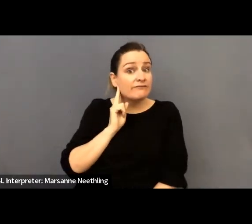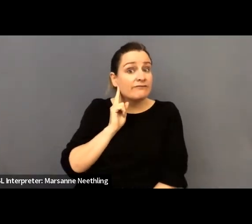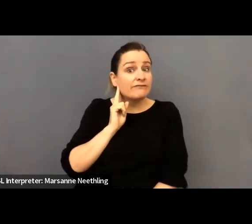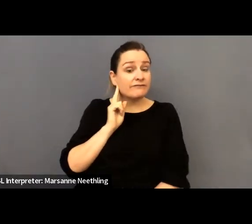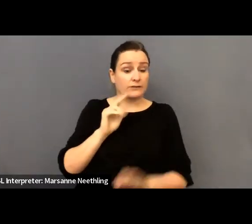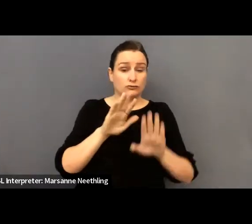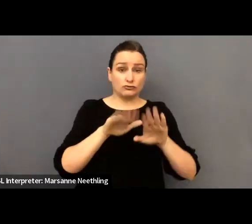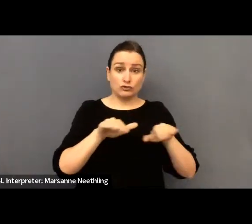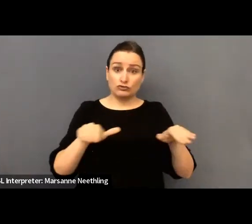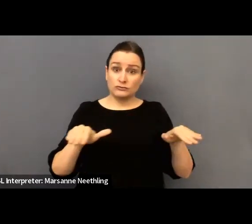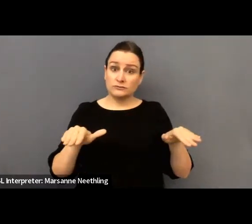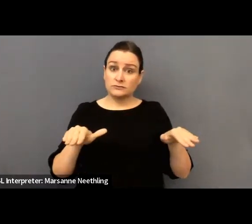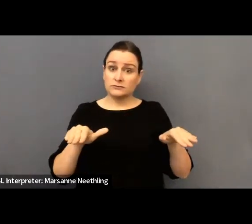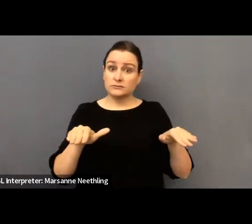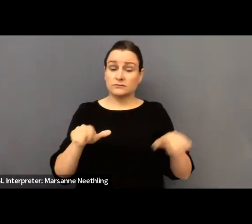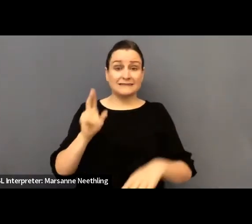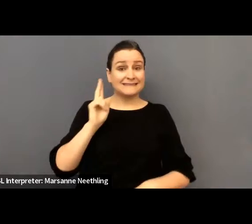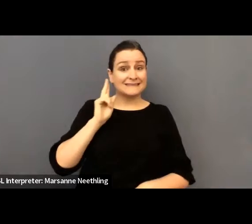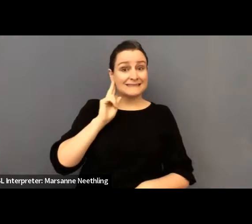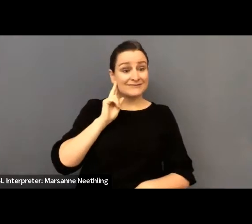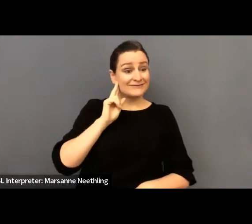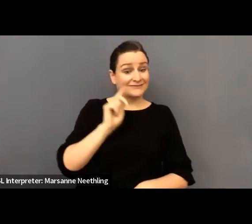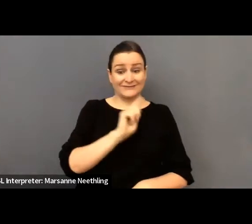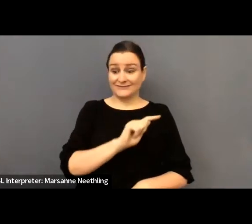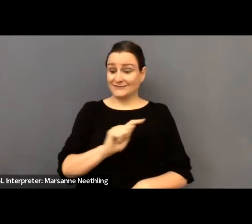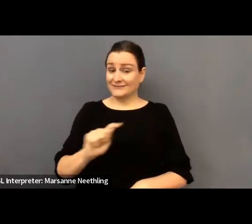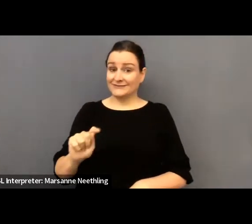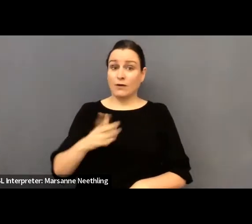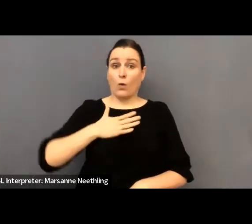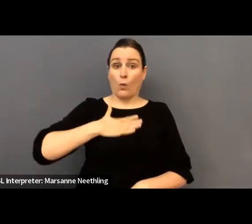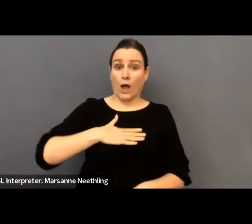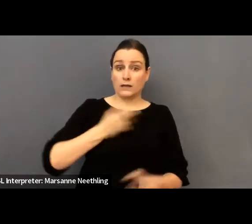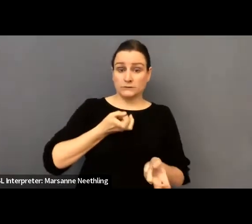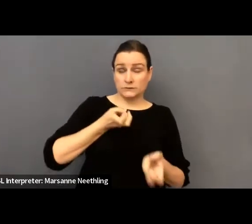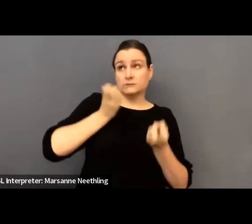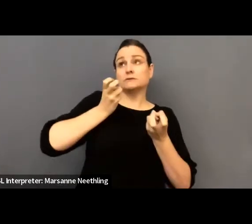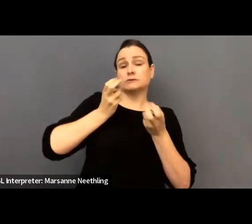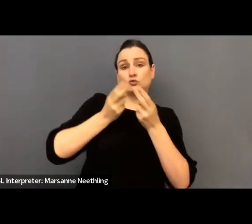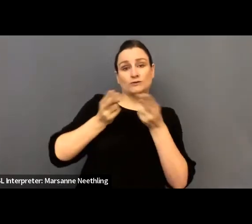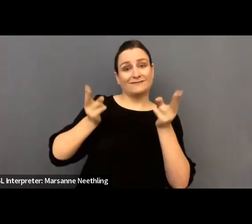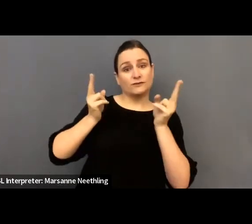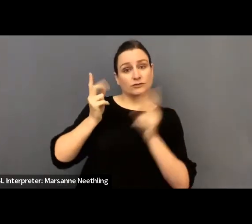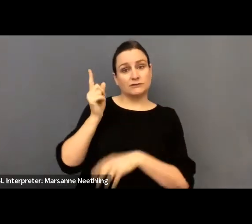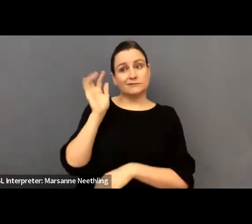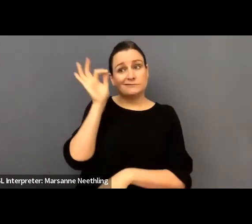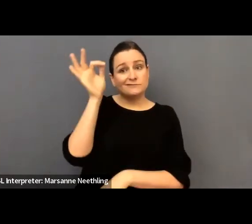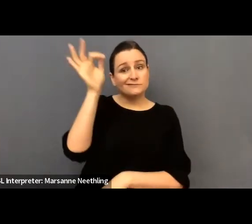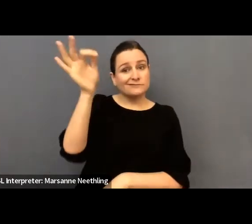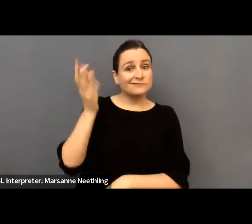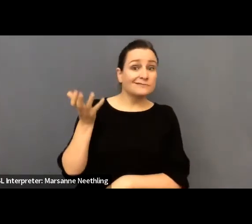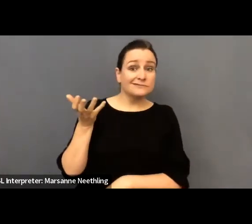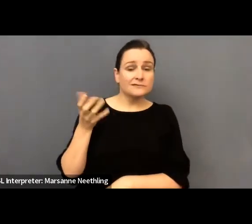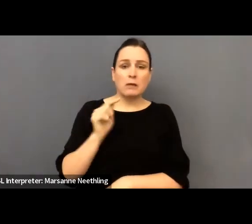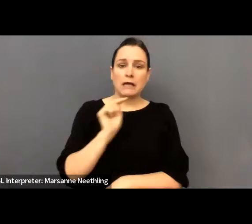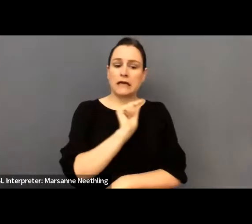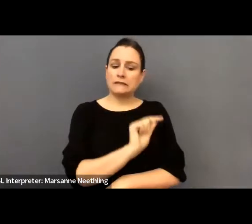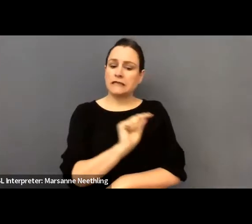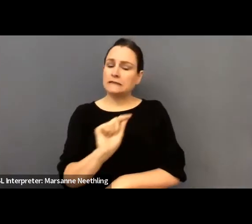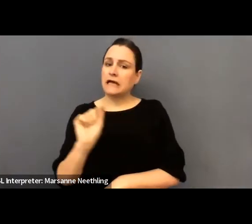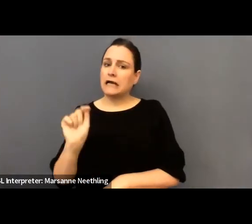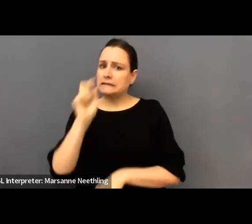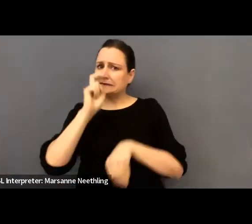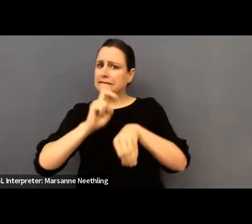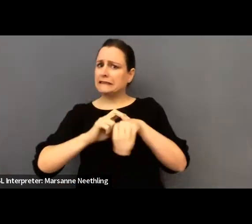learners who are looking at higher education. And that is a focus of this